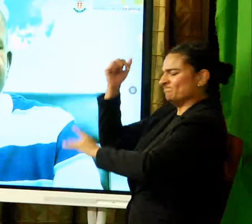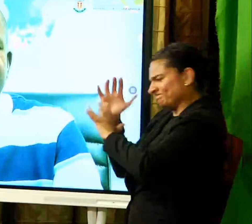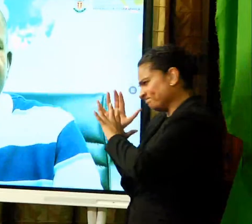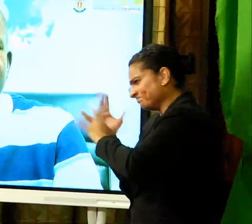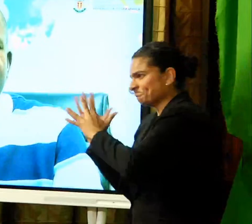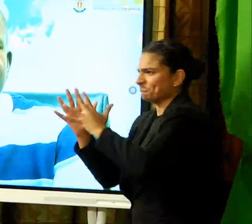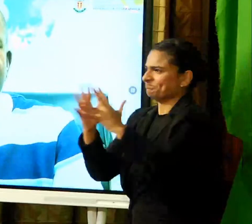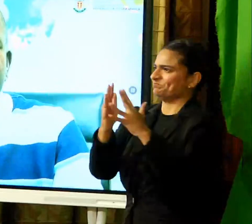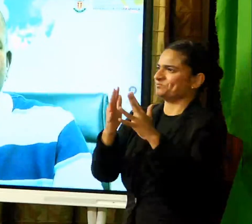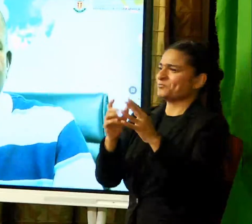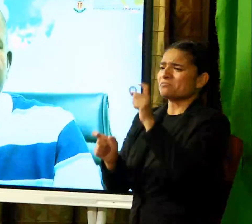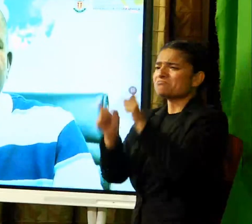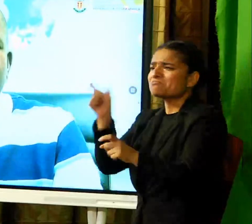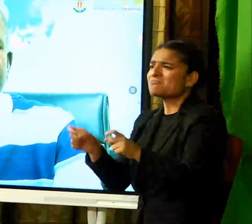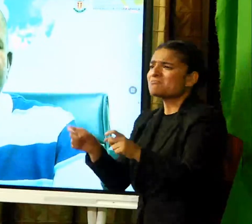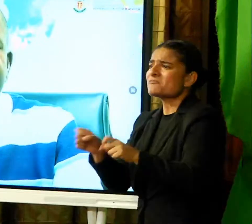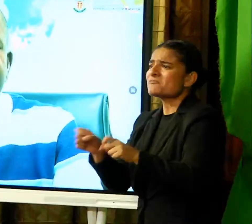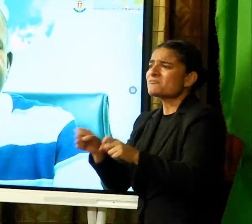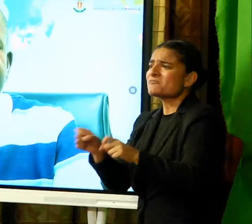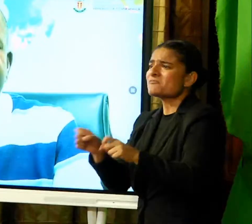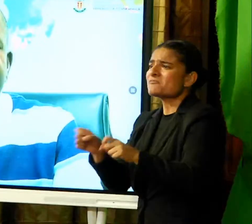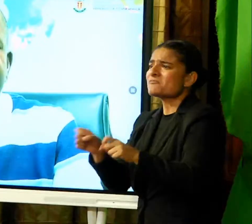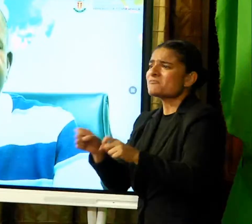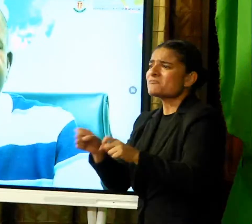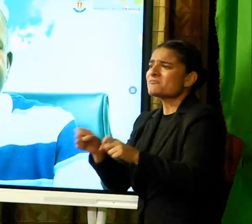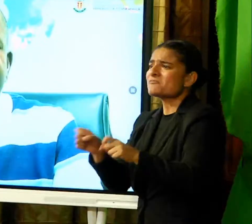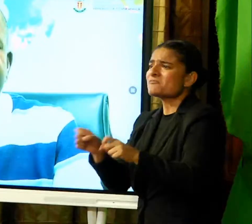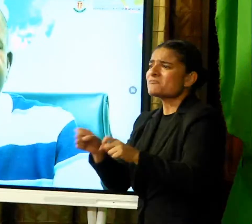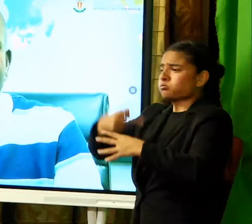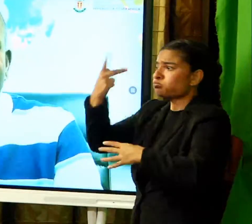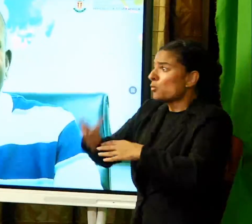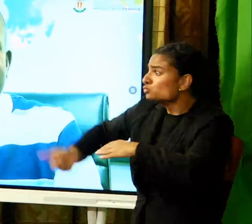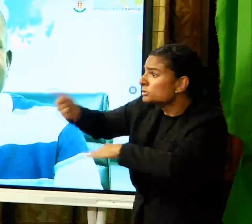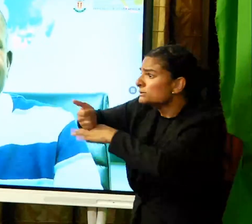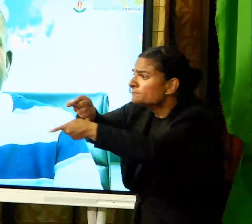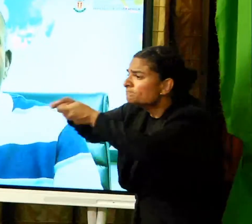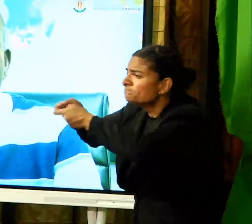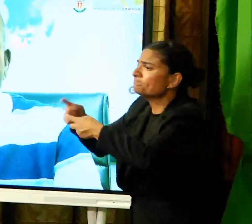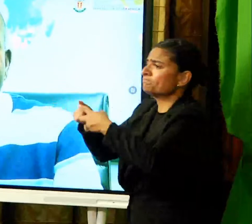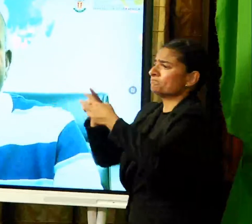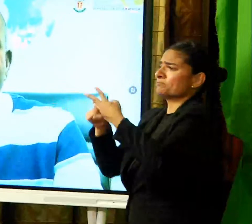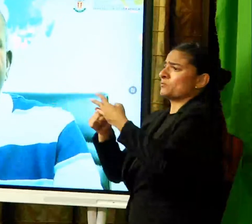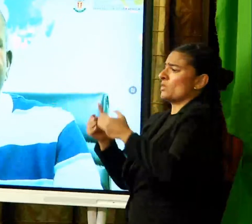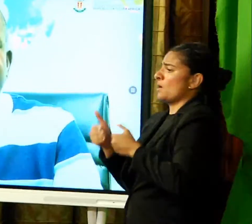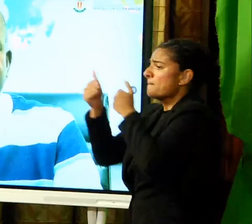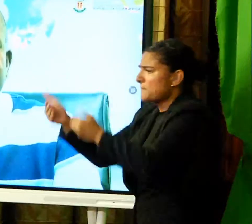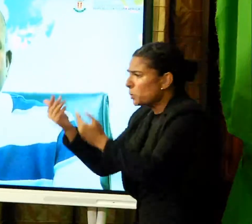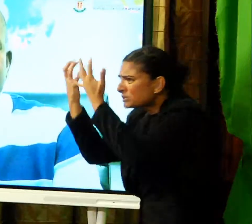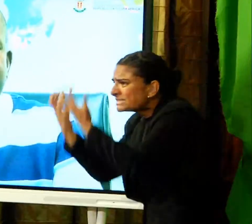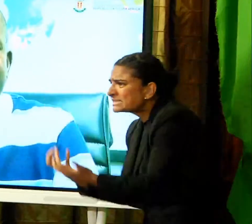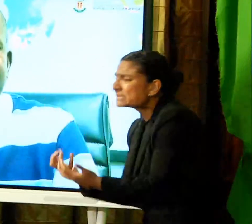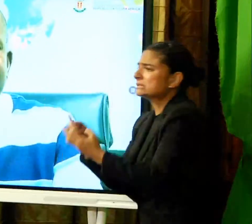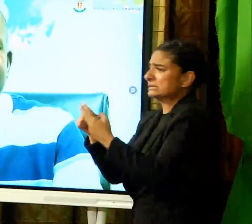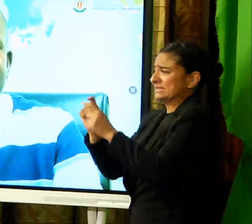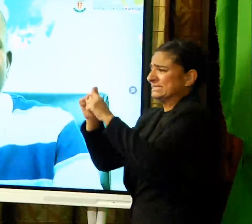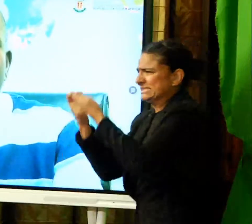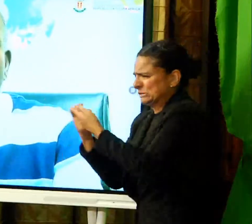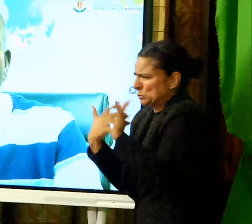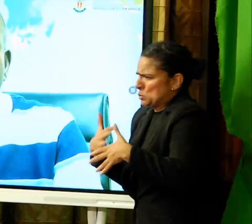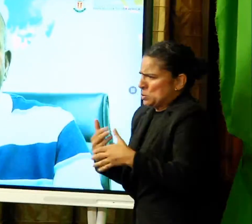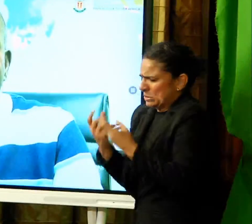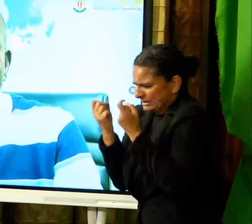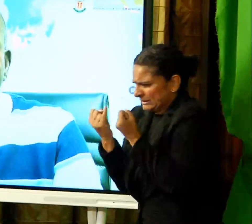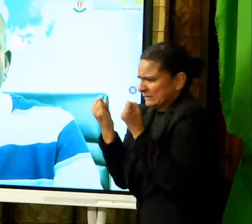Management Team, the Post-Enumeration Team, as well as members of civil society